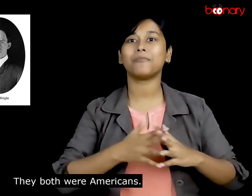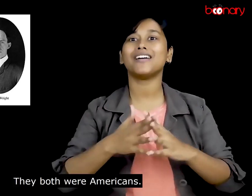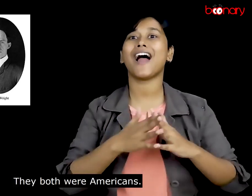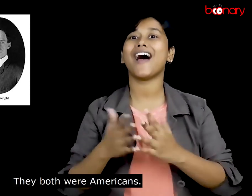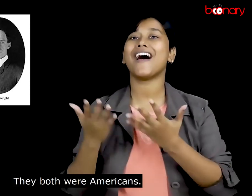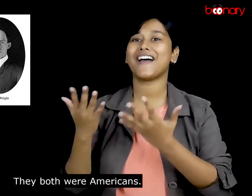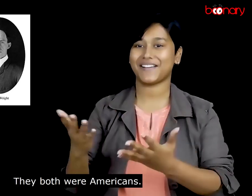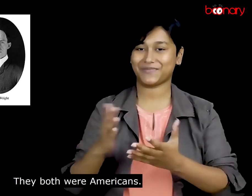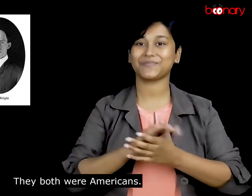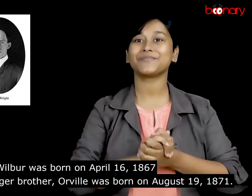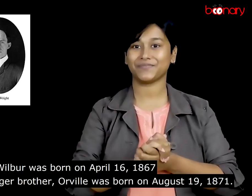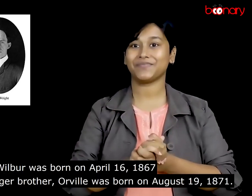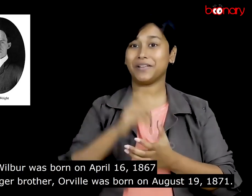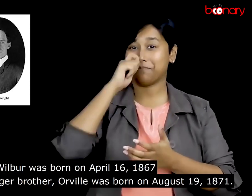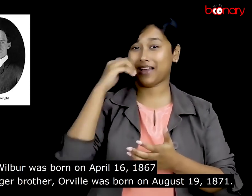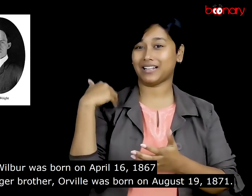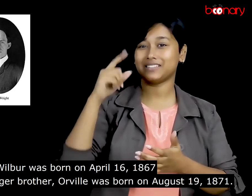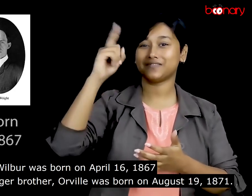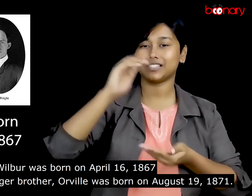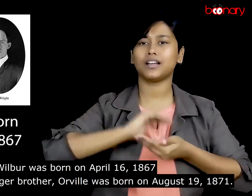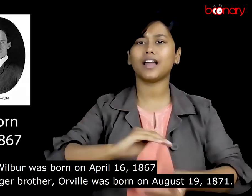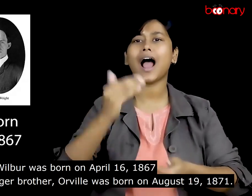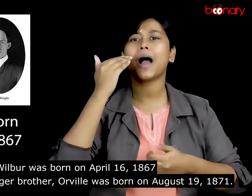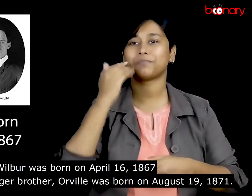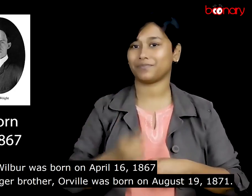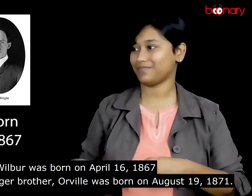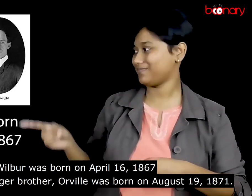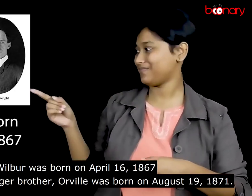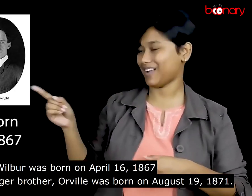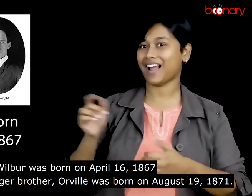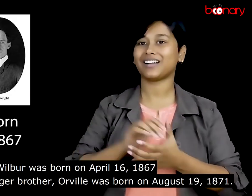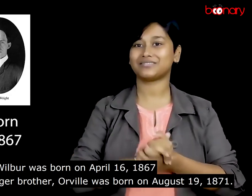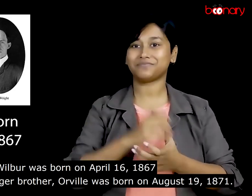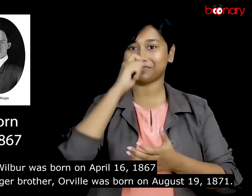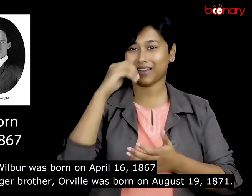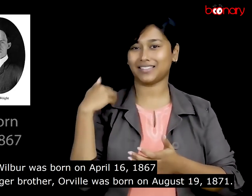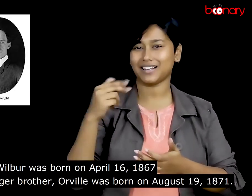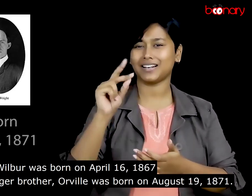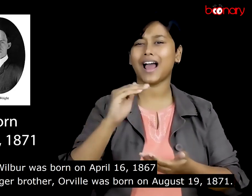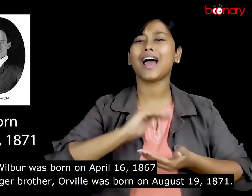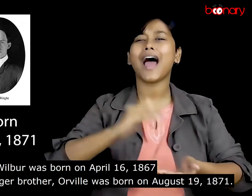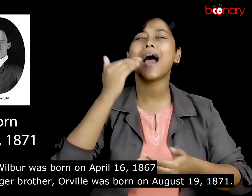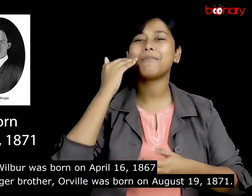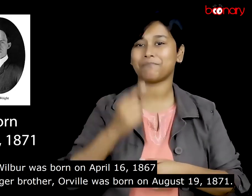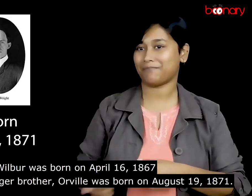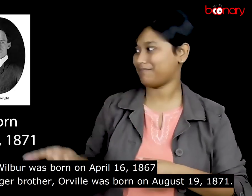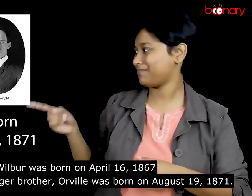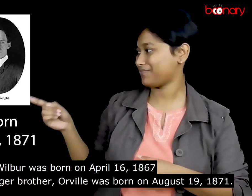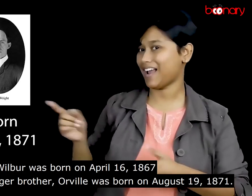Americans. Wilbur was born on April 16, 1867 and his younger brother Orville was